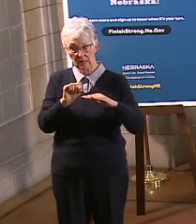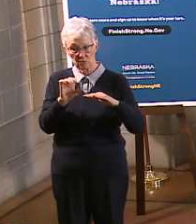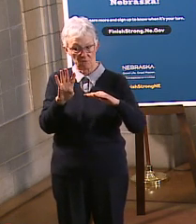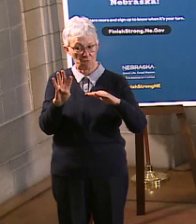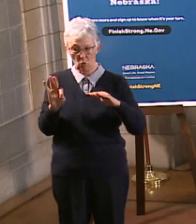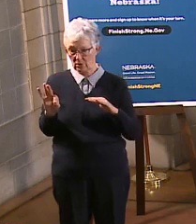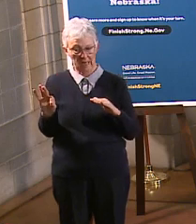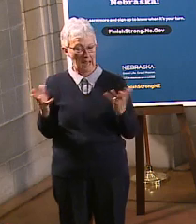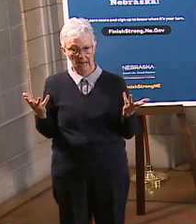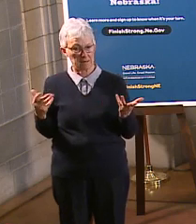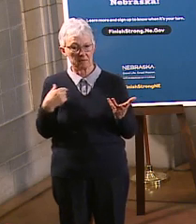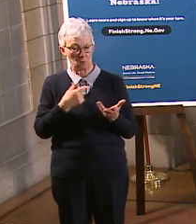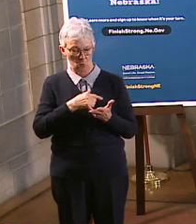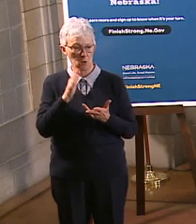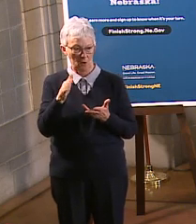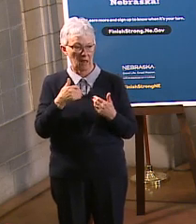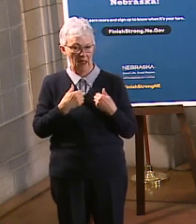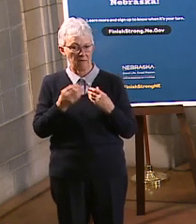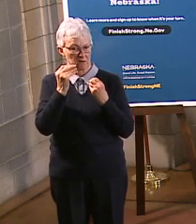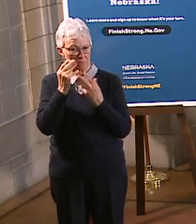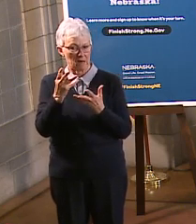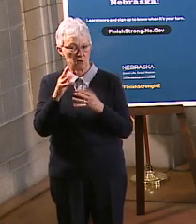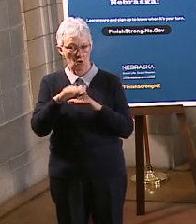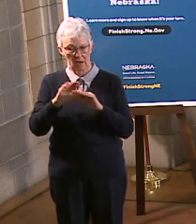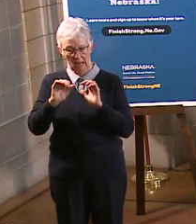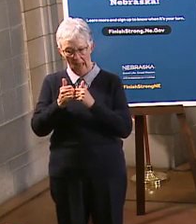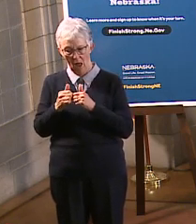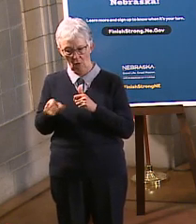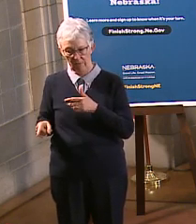we'll have more information for that down the road.